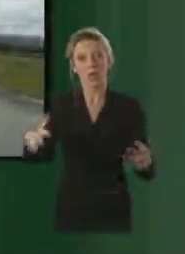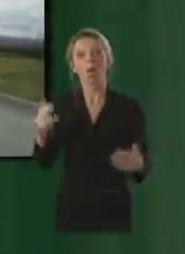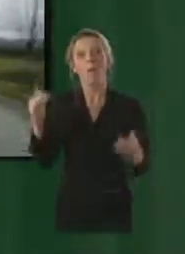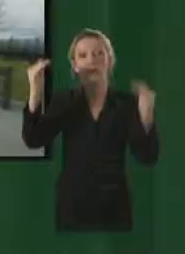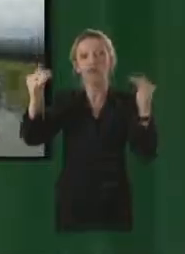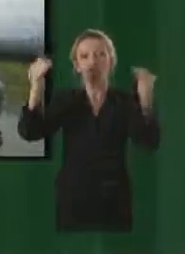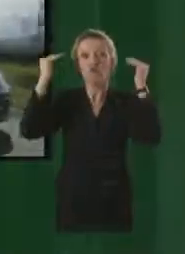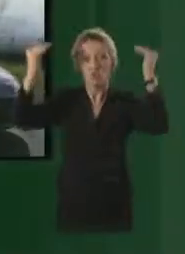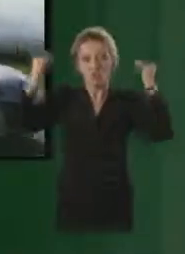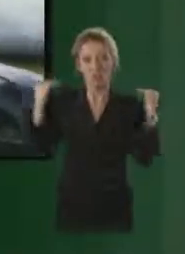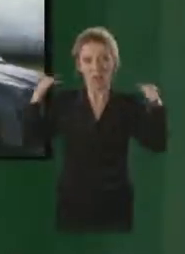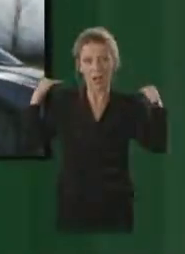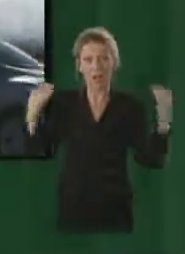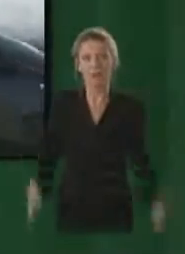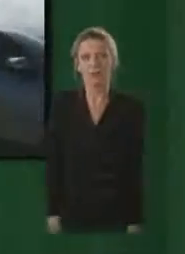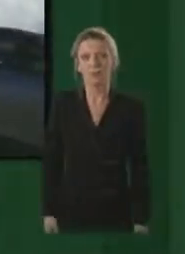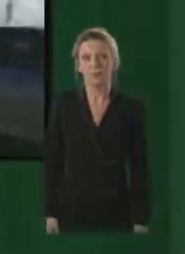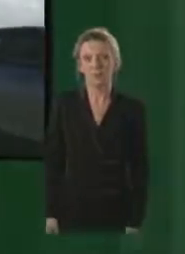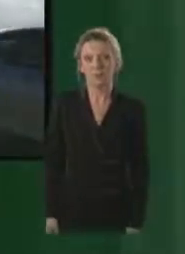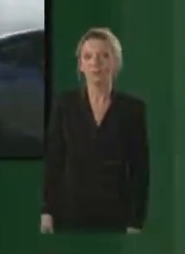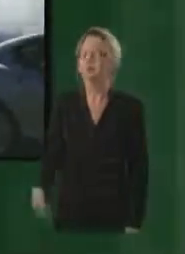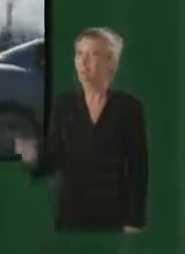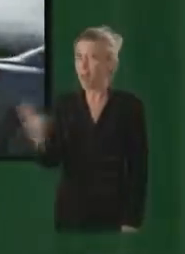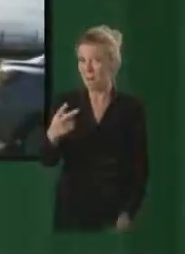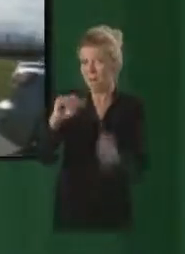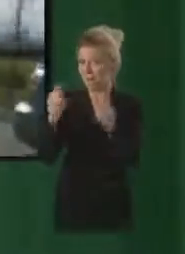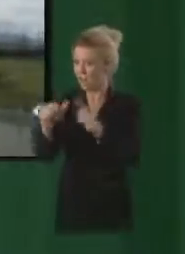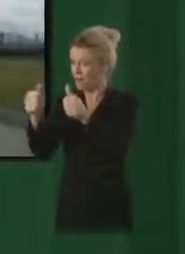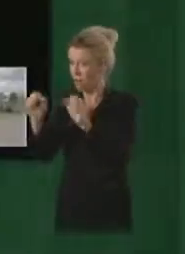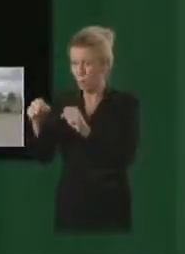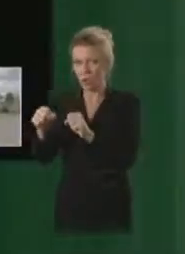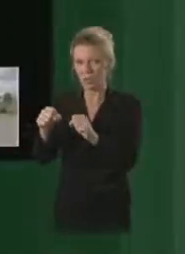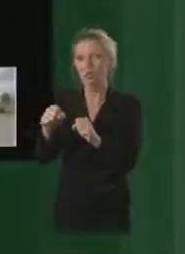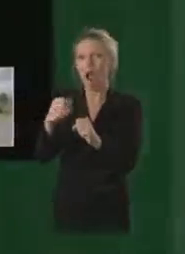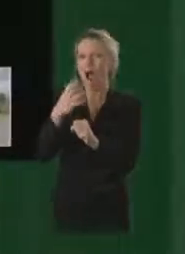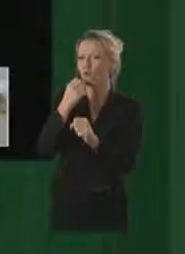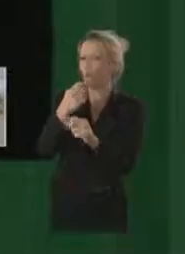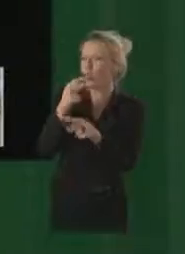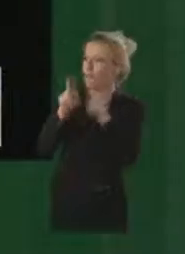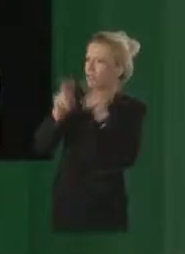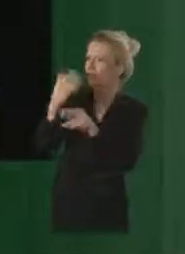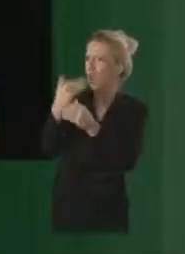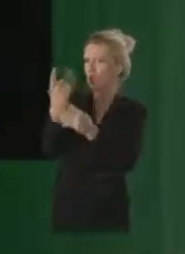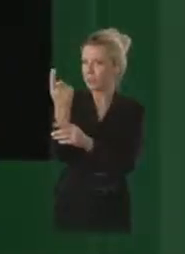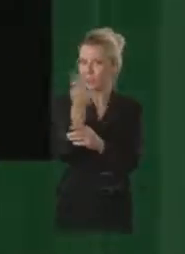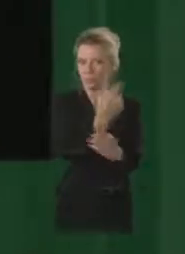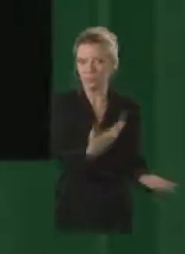Mazda hopes to appeal to a broad spectrum of buyers with both of these body variants. The 4-door traditionally targets the more conservative crowd,